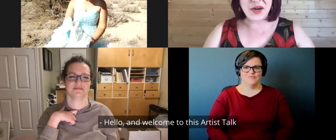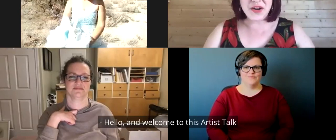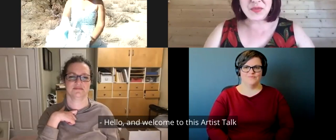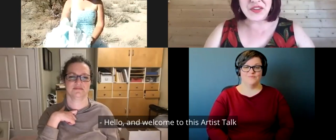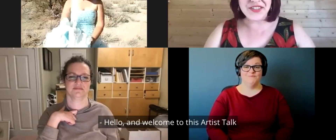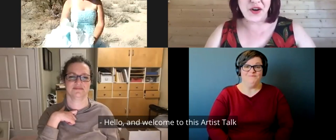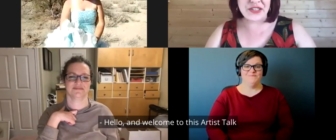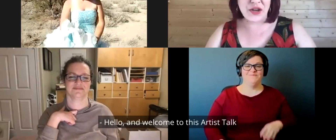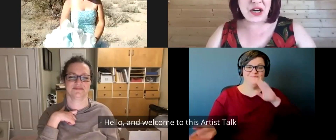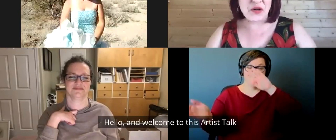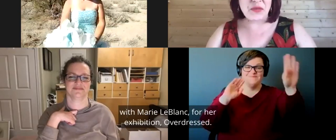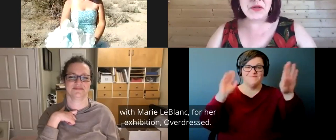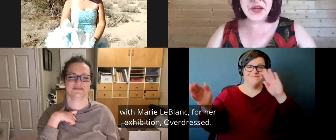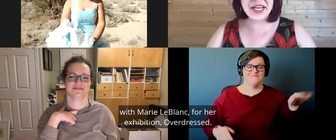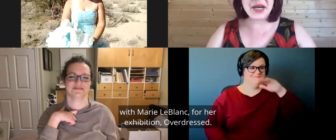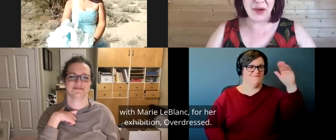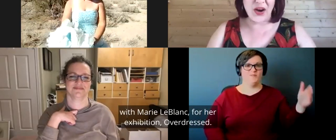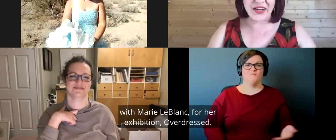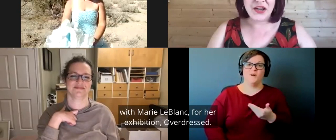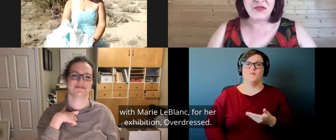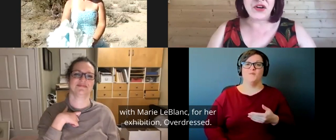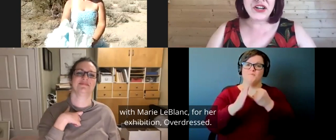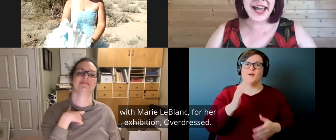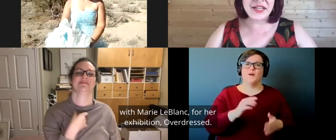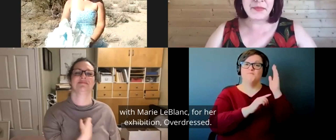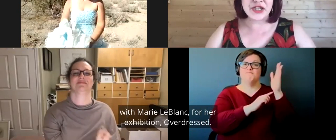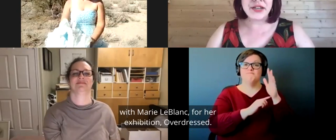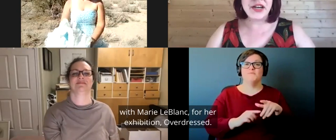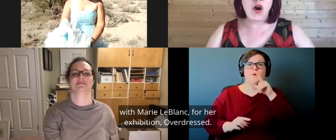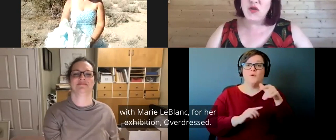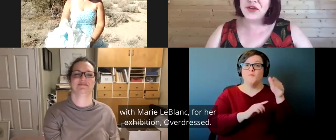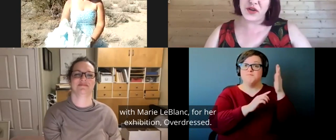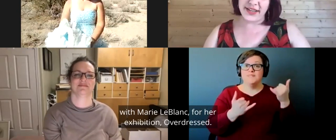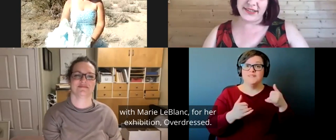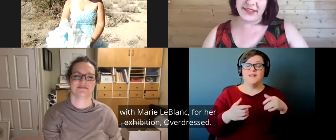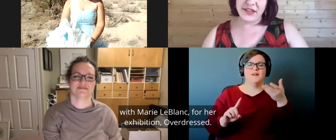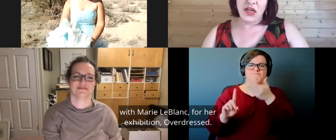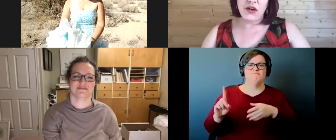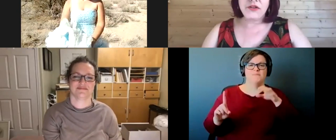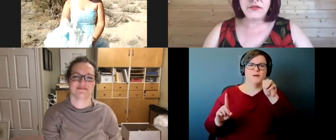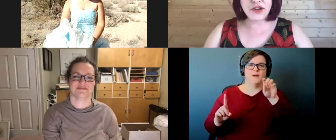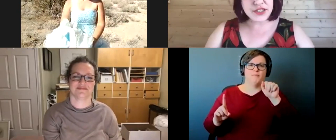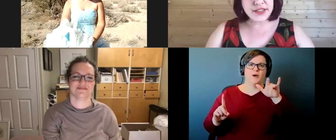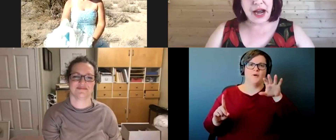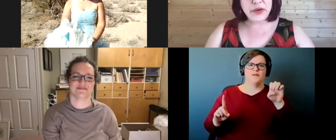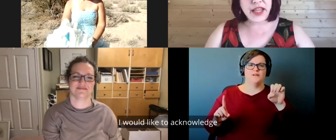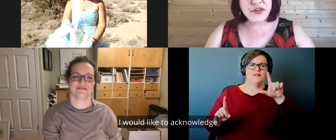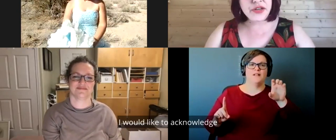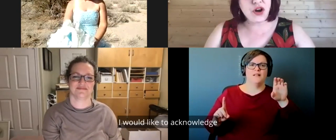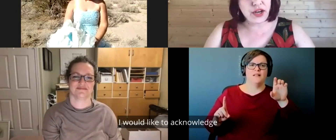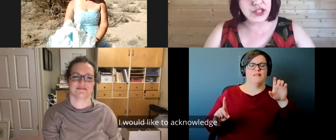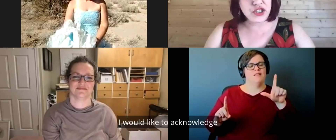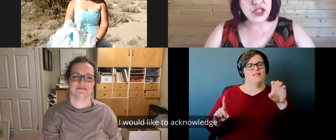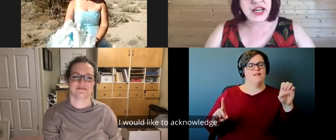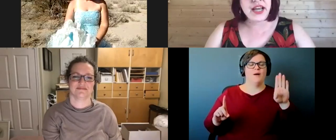Hello, and welcome to this artist talk with Marie LeBlanc for her exhibition, Overdressed. First, I would like